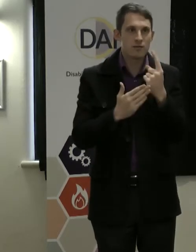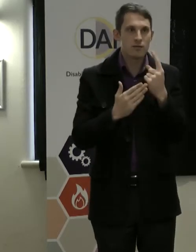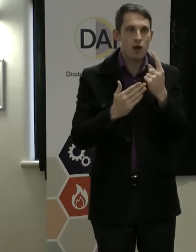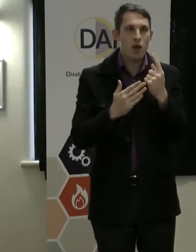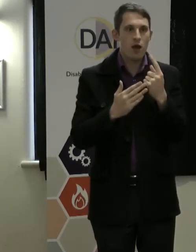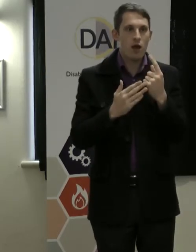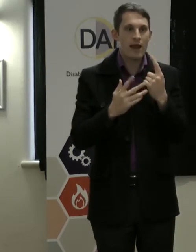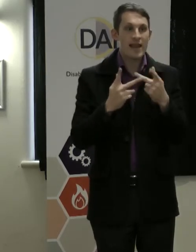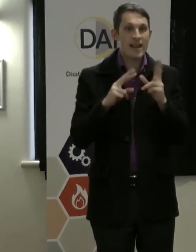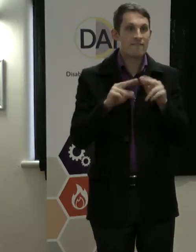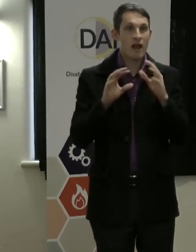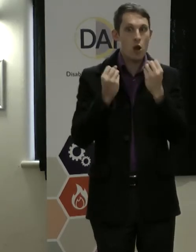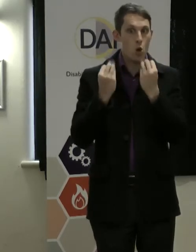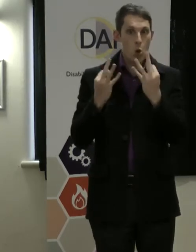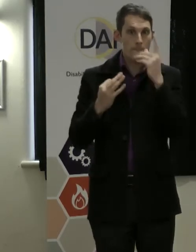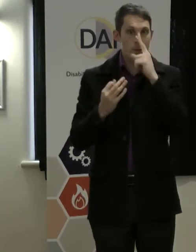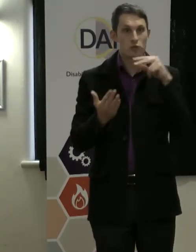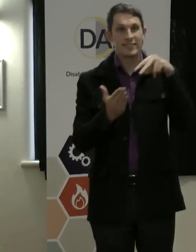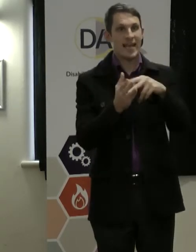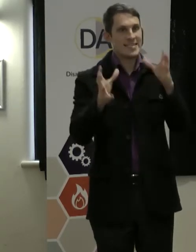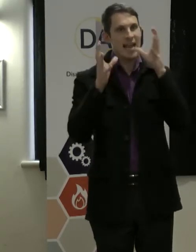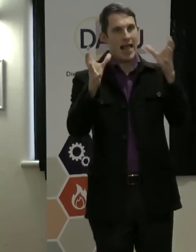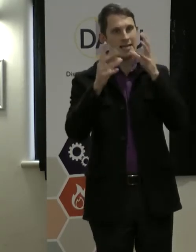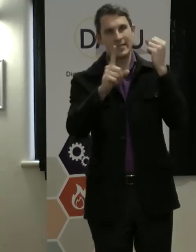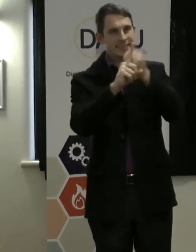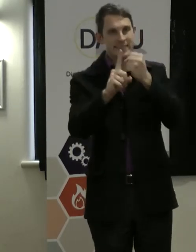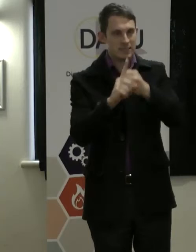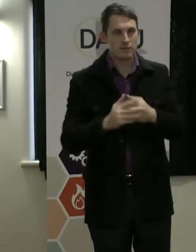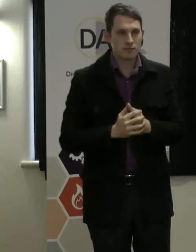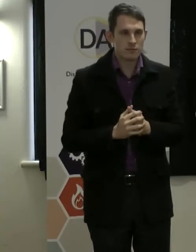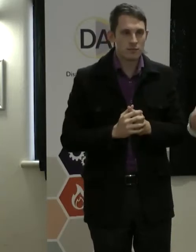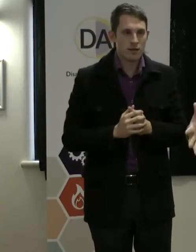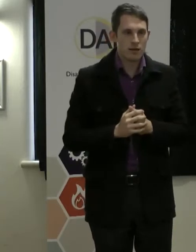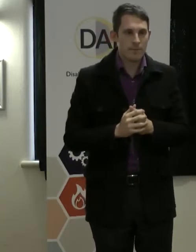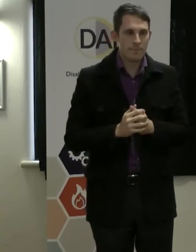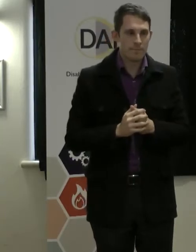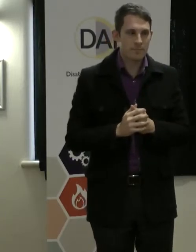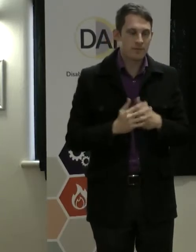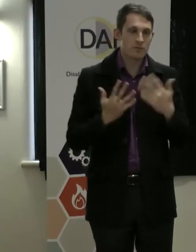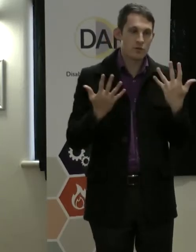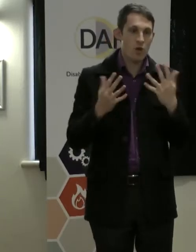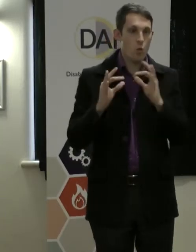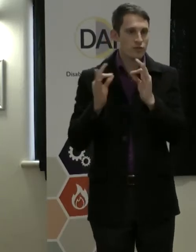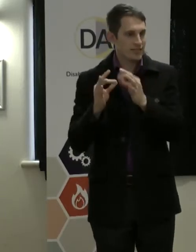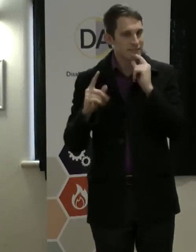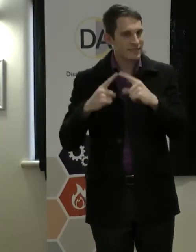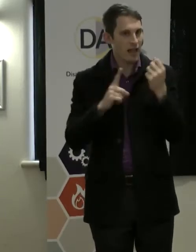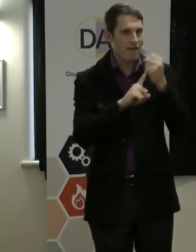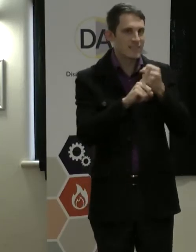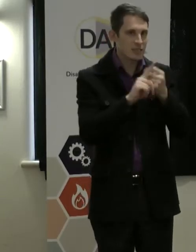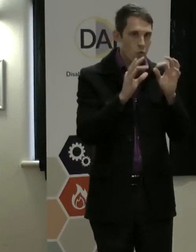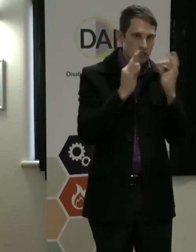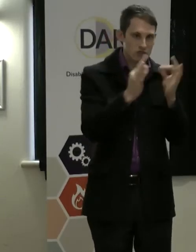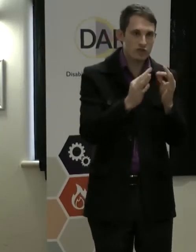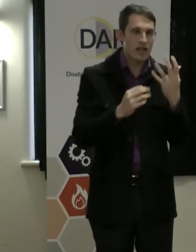it. Service providers do advocacy, but not in the same way as advocacy organisations do it. And there are